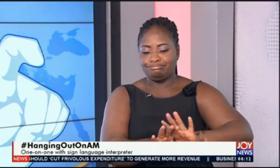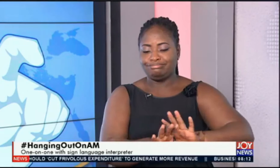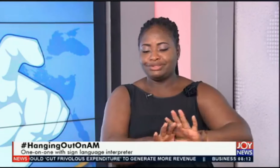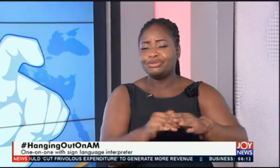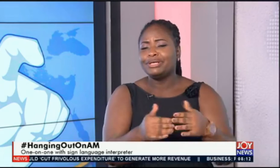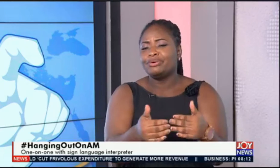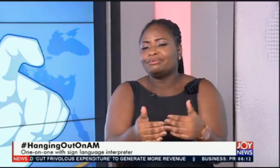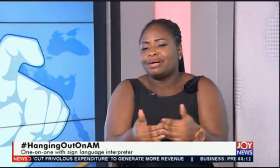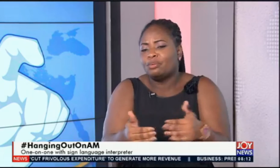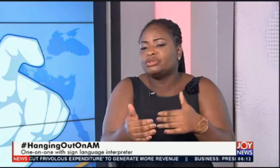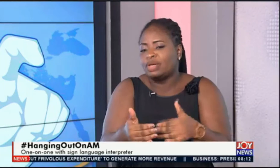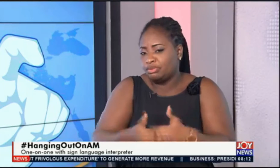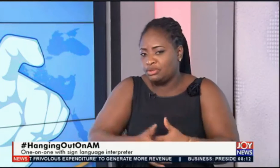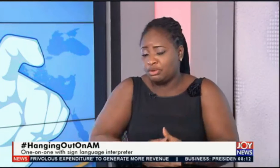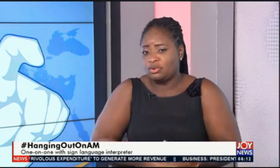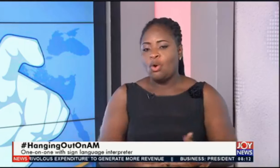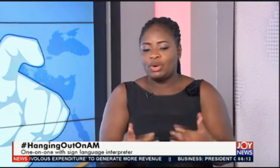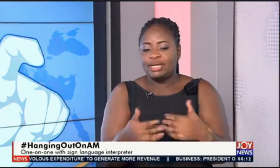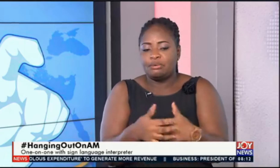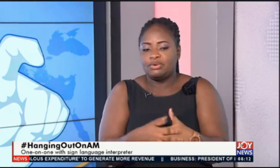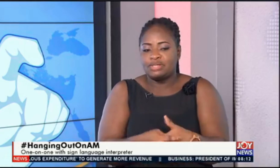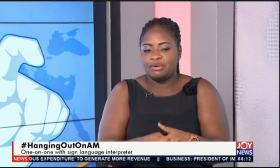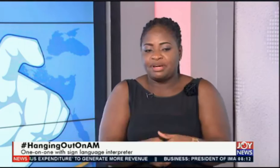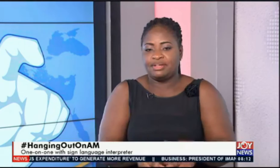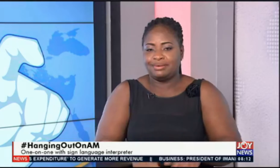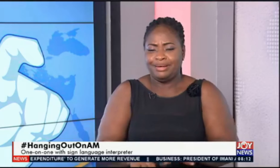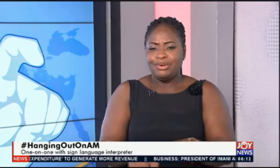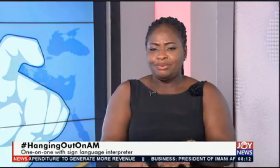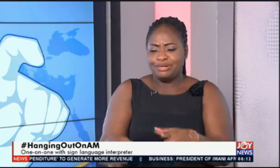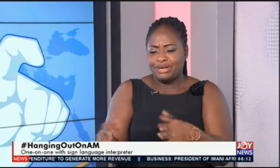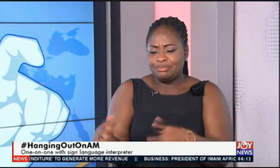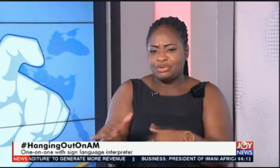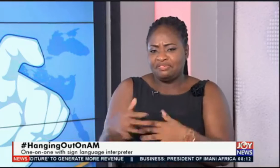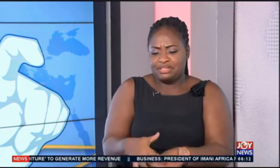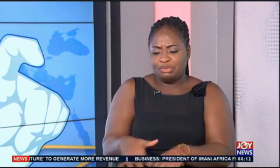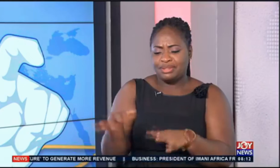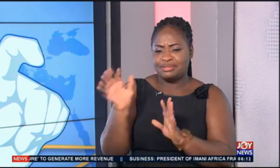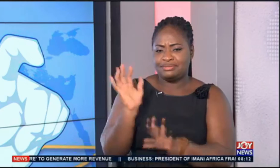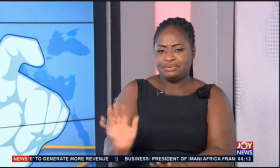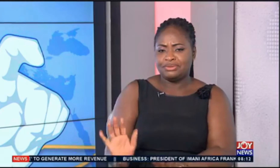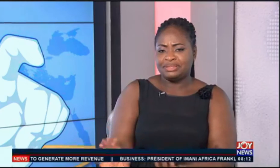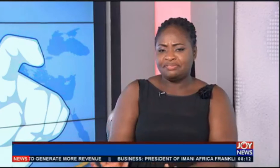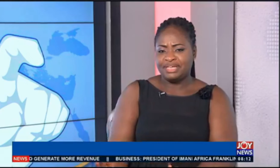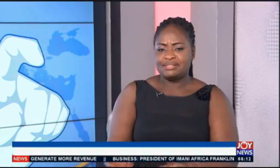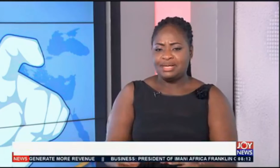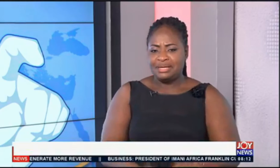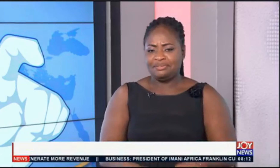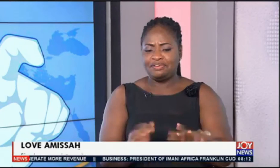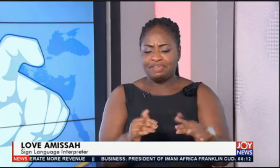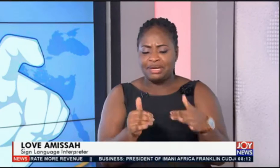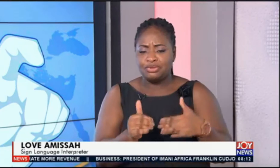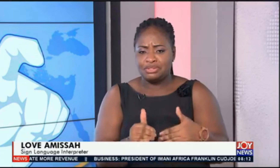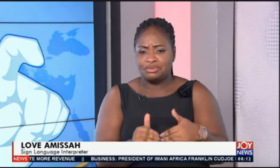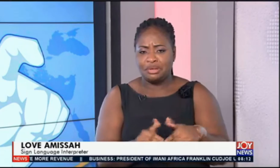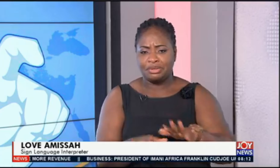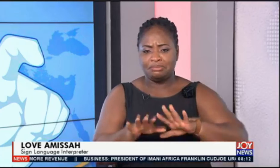not, so they don't want to come closer, because when they come closer, you might think, you're coming to affect me with this, your deafness. If